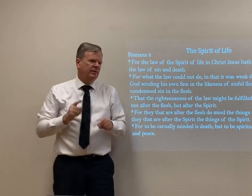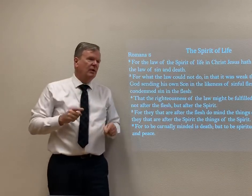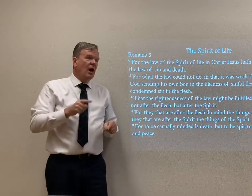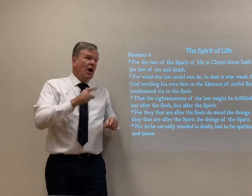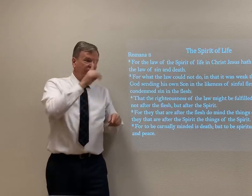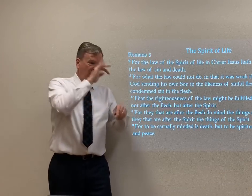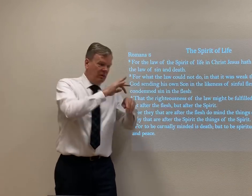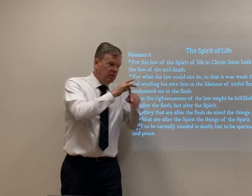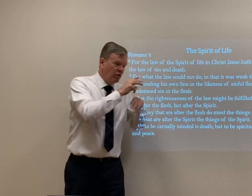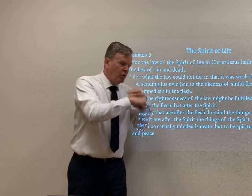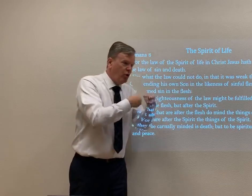Right. Shh.